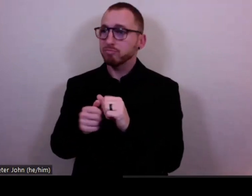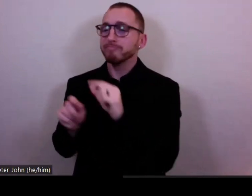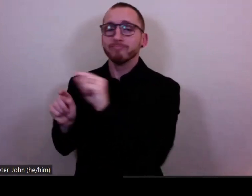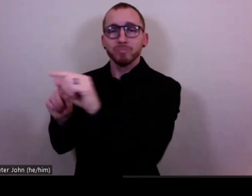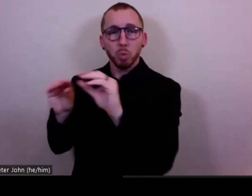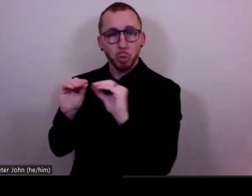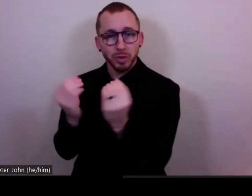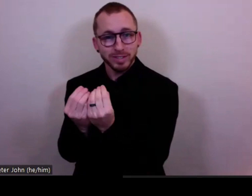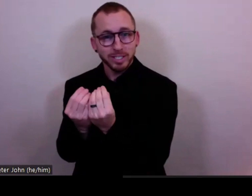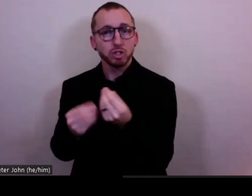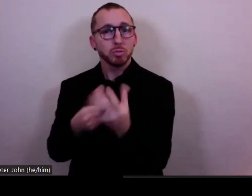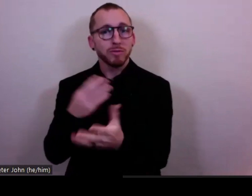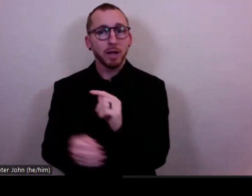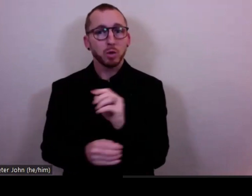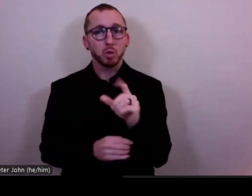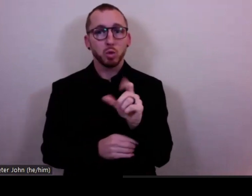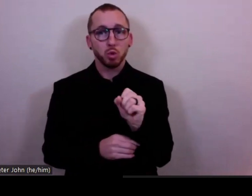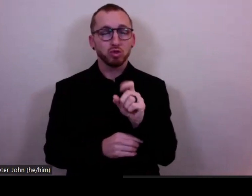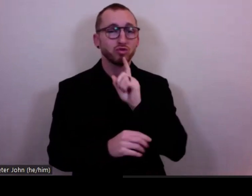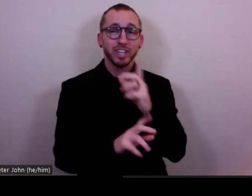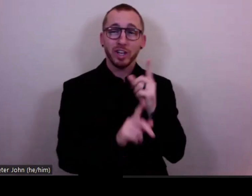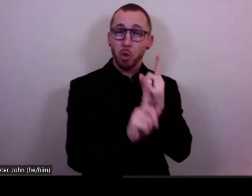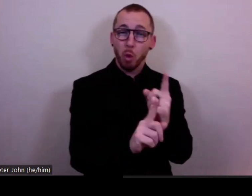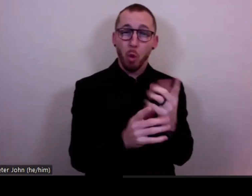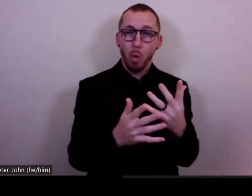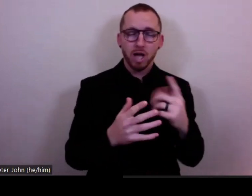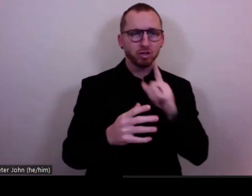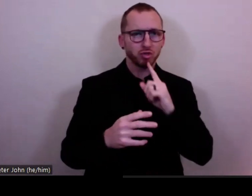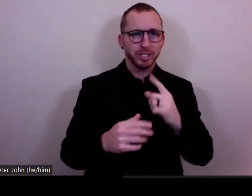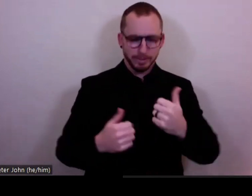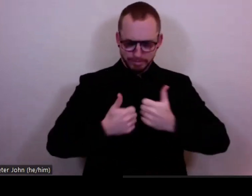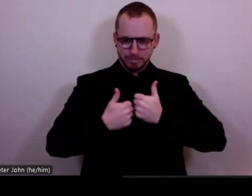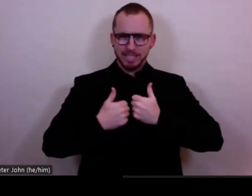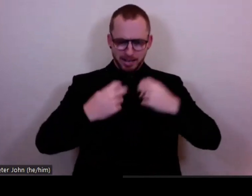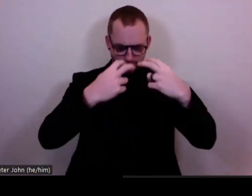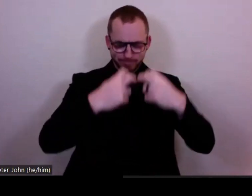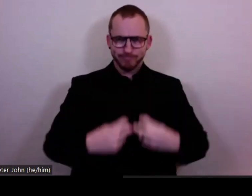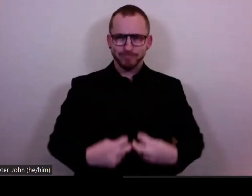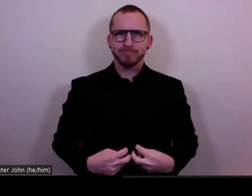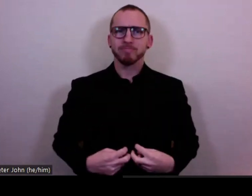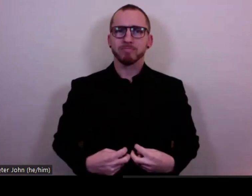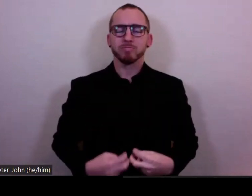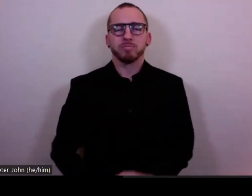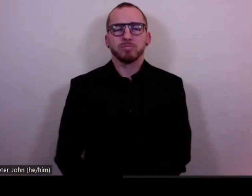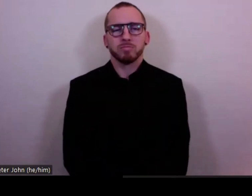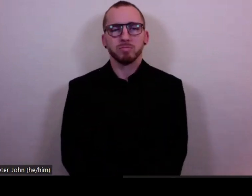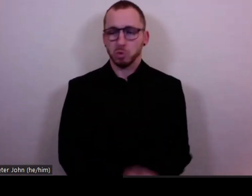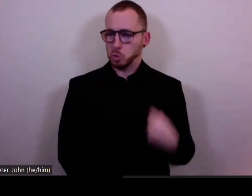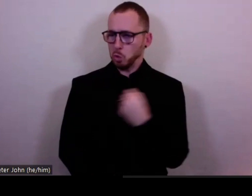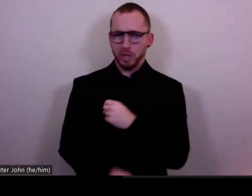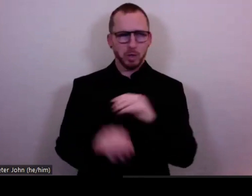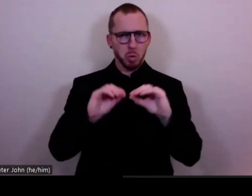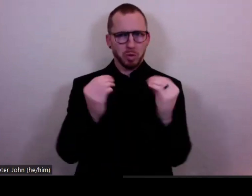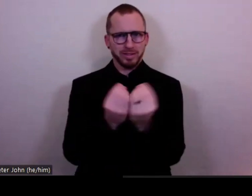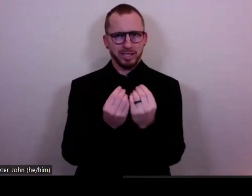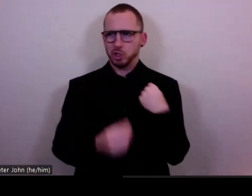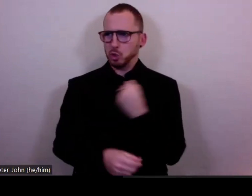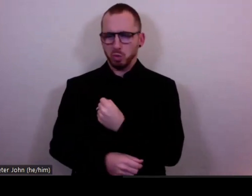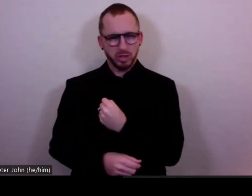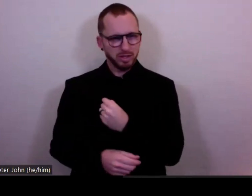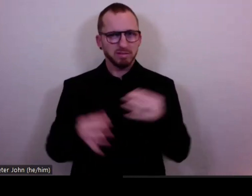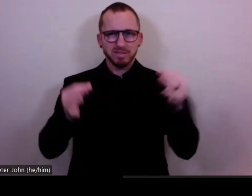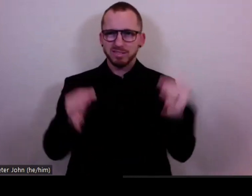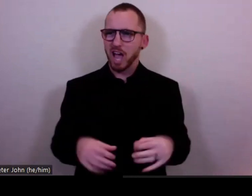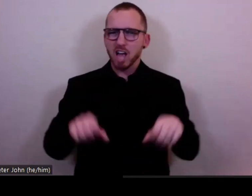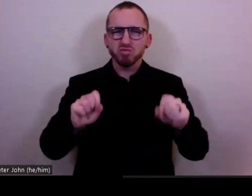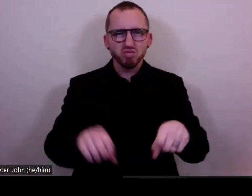but really look at ourselves. So through that process, as an organization, we said, you know, this is the right time to